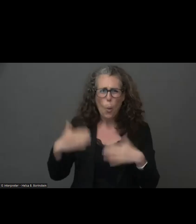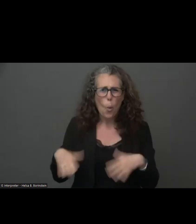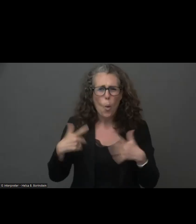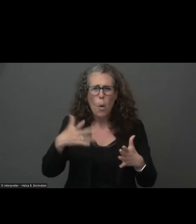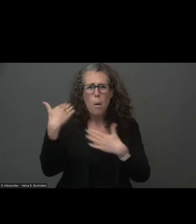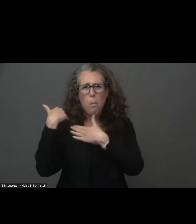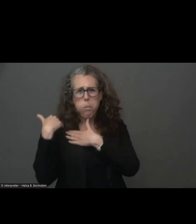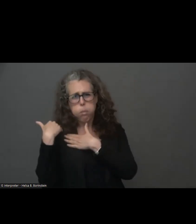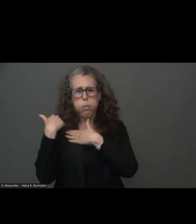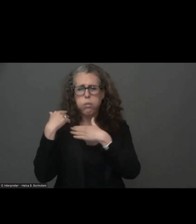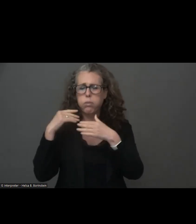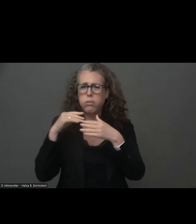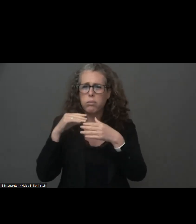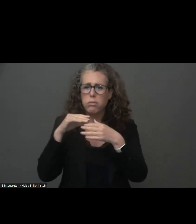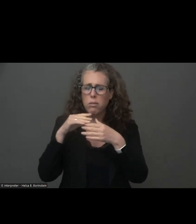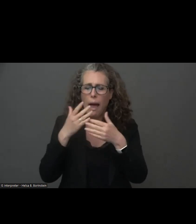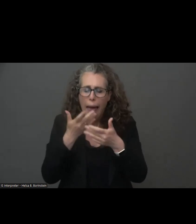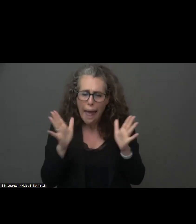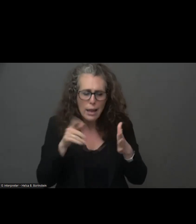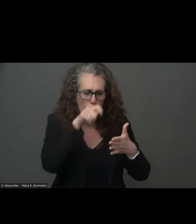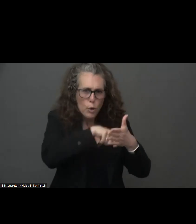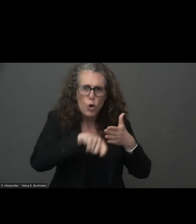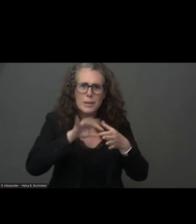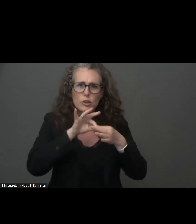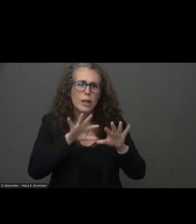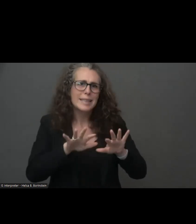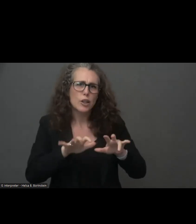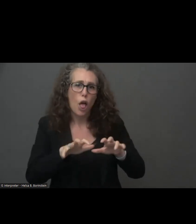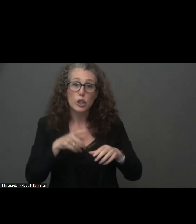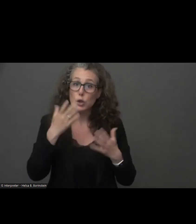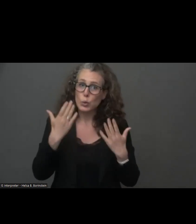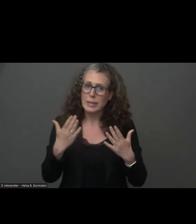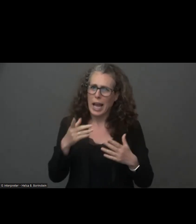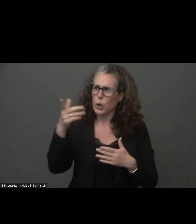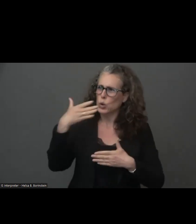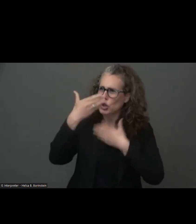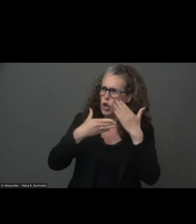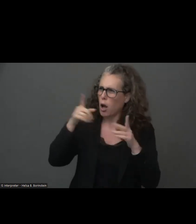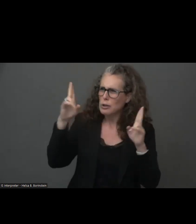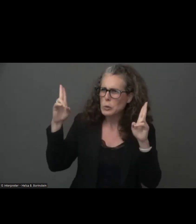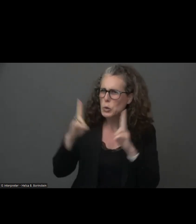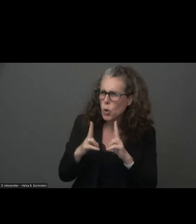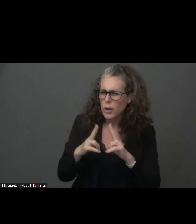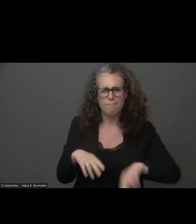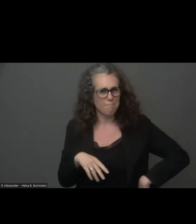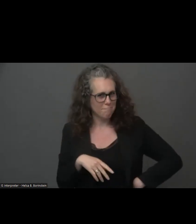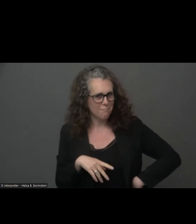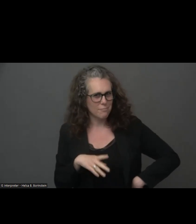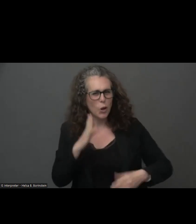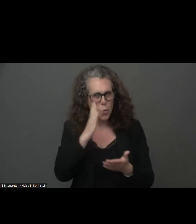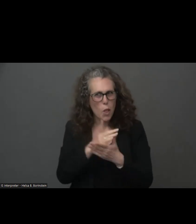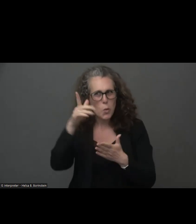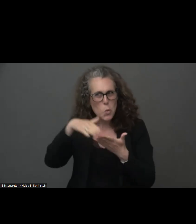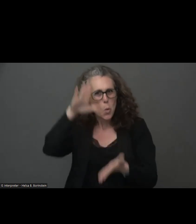when procuring technology. You didn't quite make enough of that, I suspect, but we'll come back to that because I'm sure that's a real interest